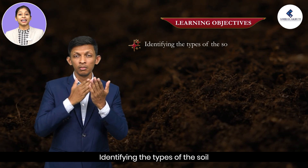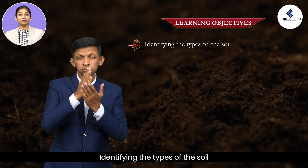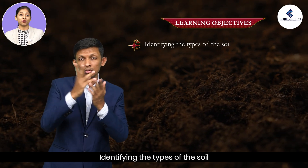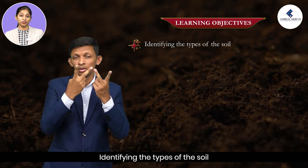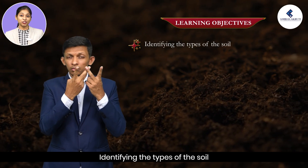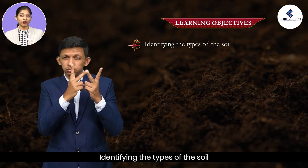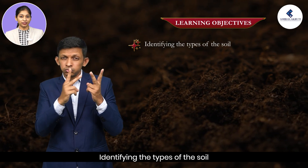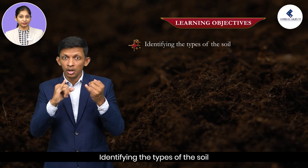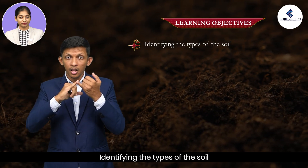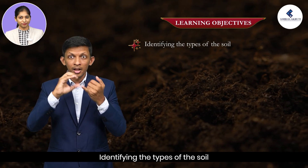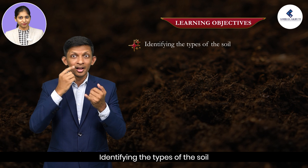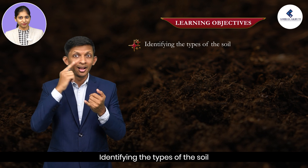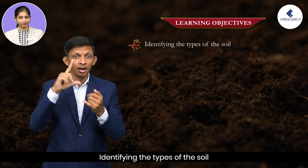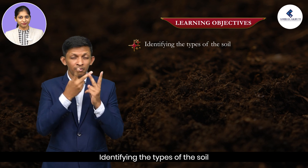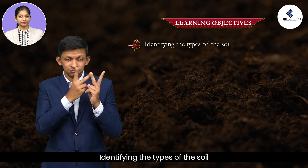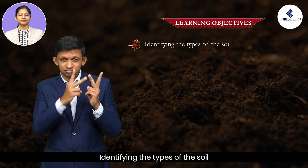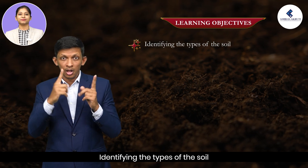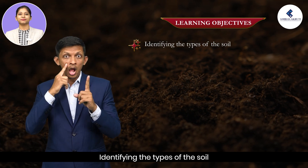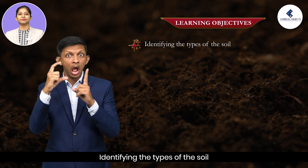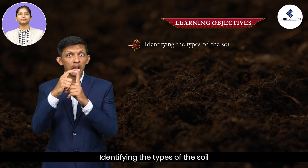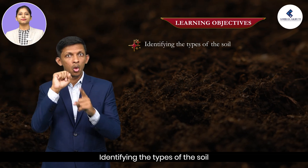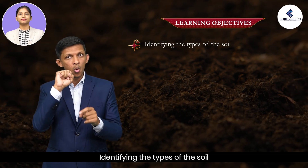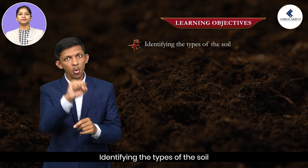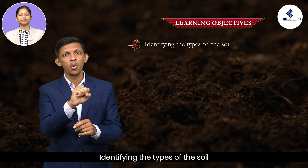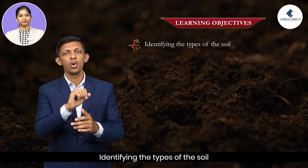identifying the types of the soil.